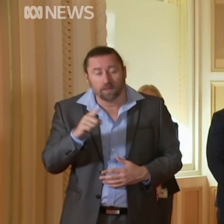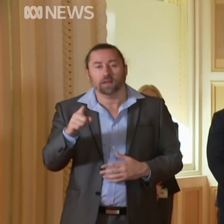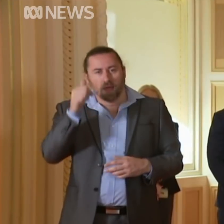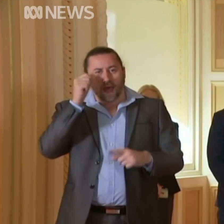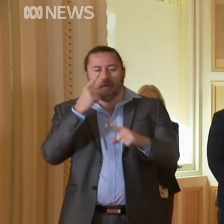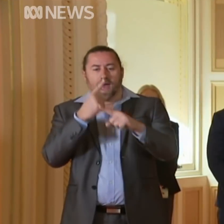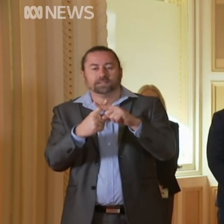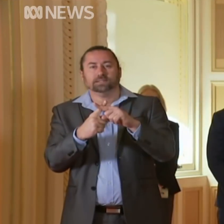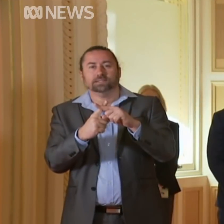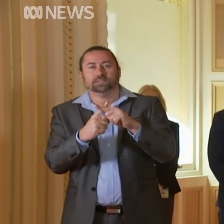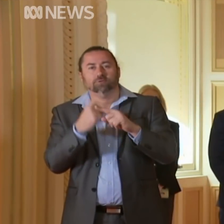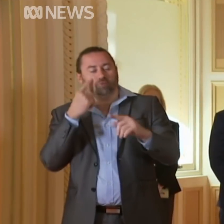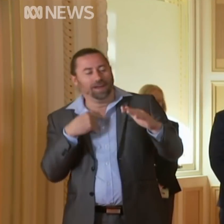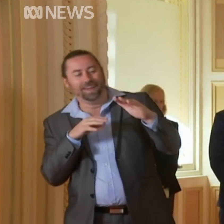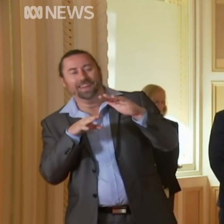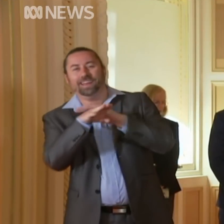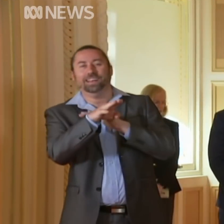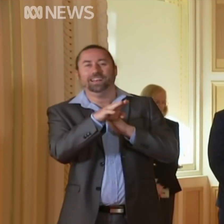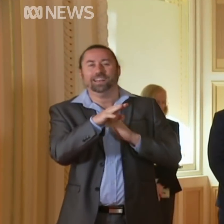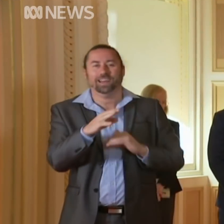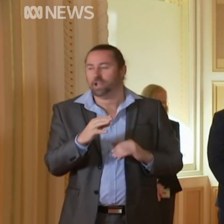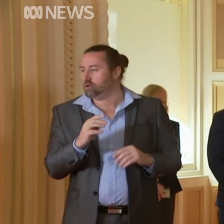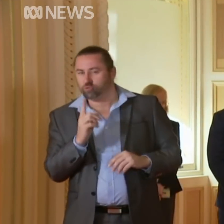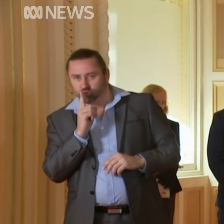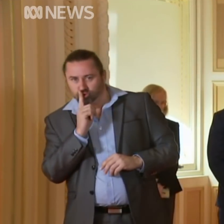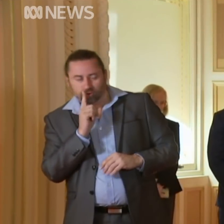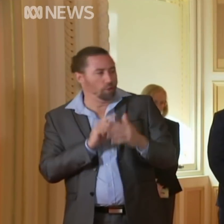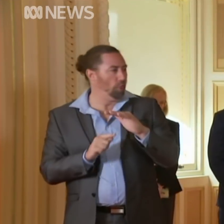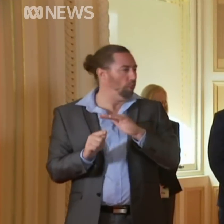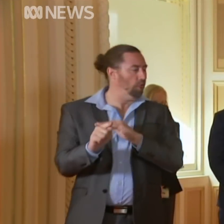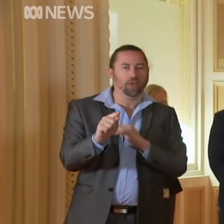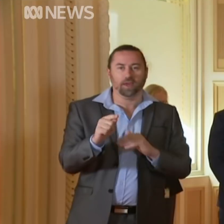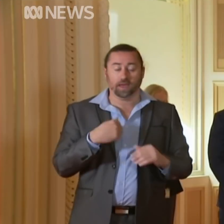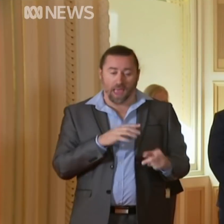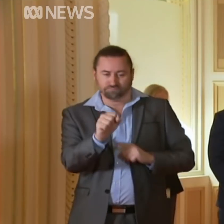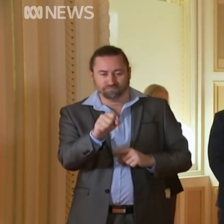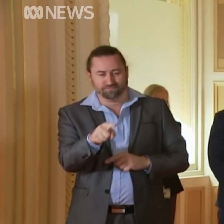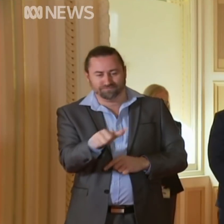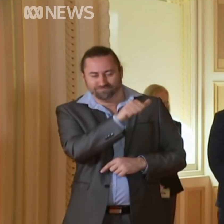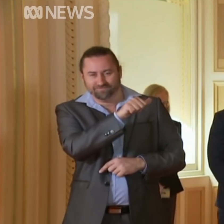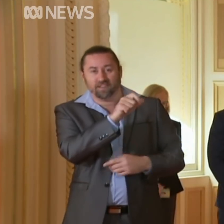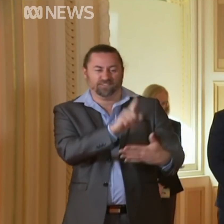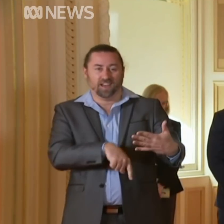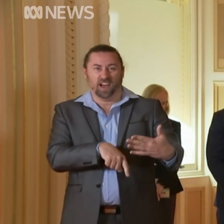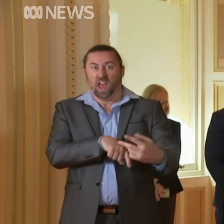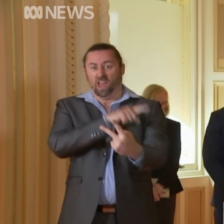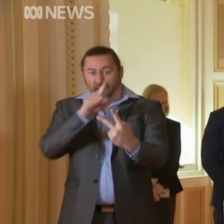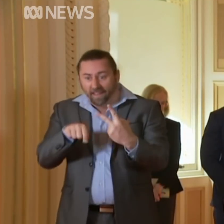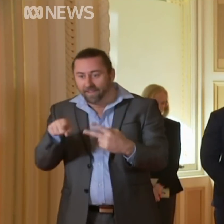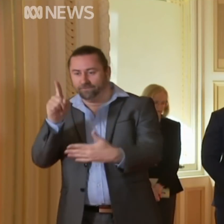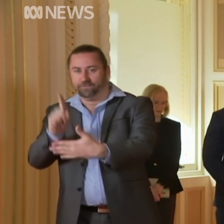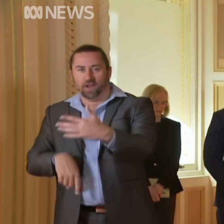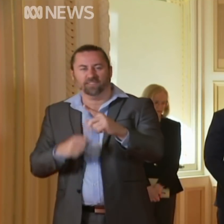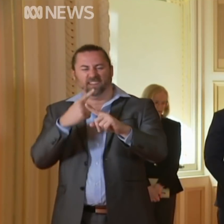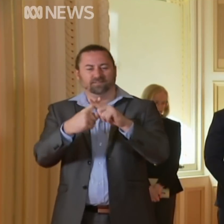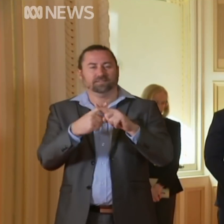trying to get into Queensland when they weren't in fact entitled to do. Look, so overall it's tracking very well. As the